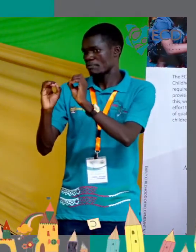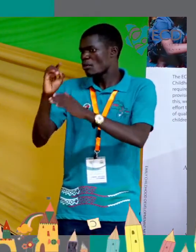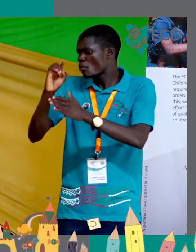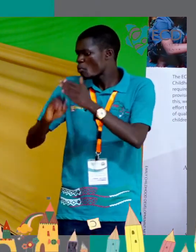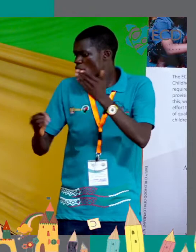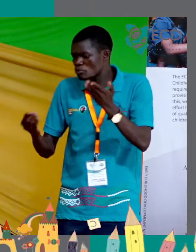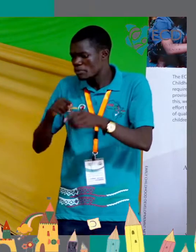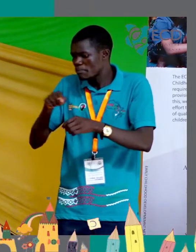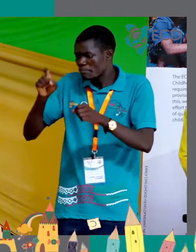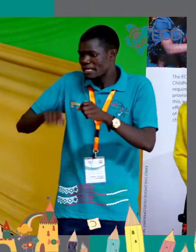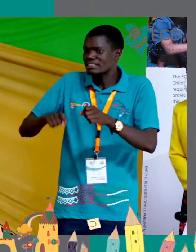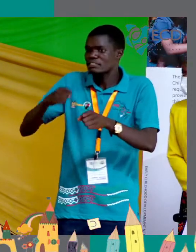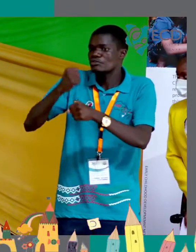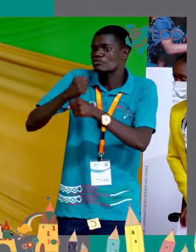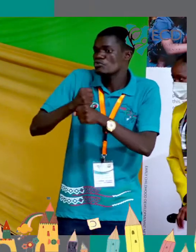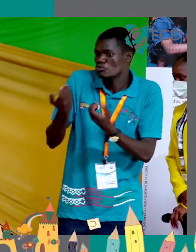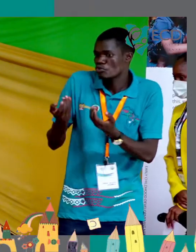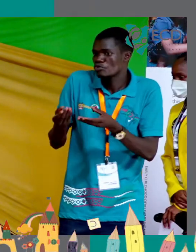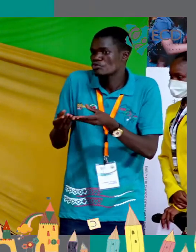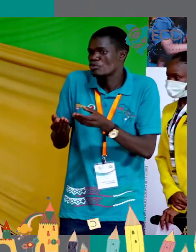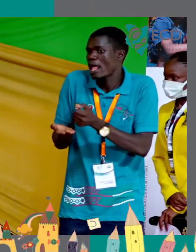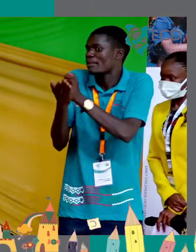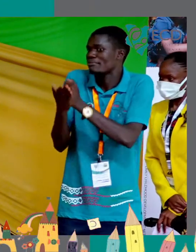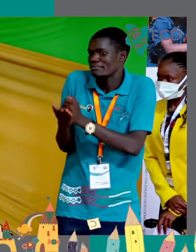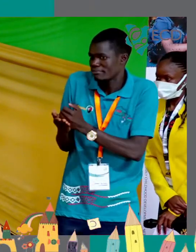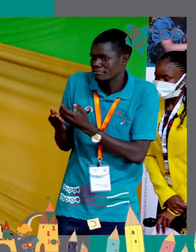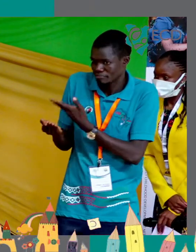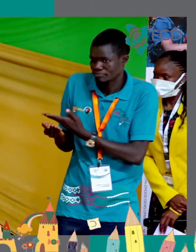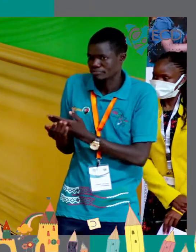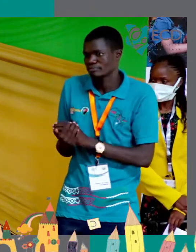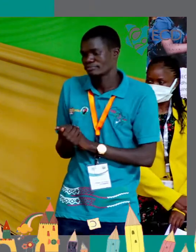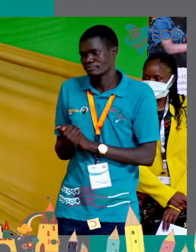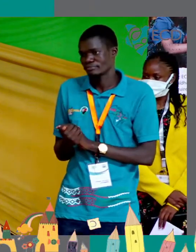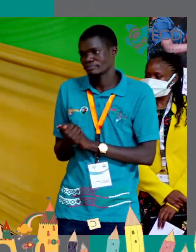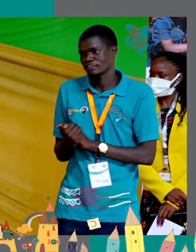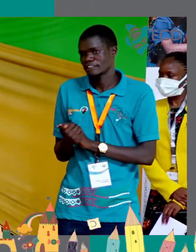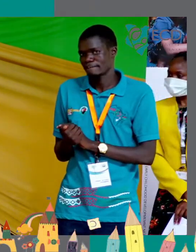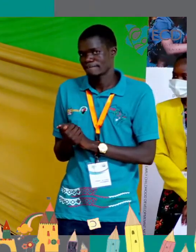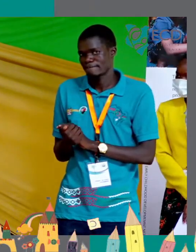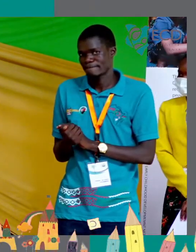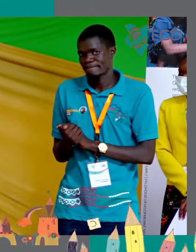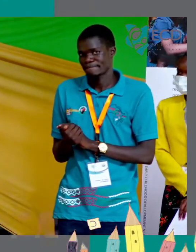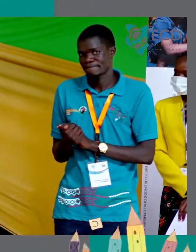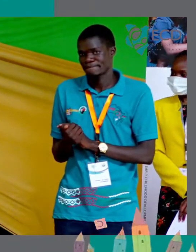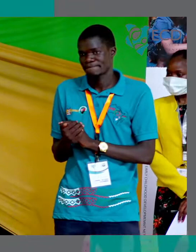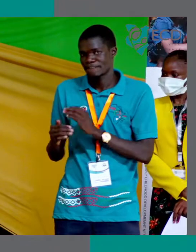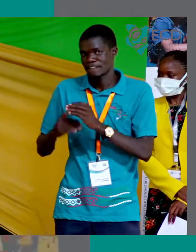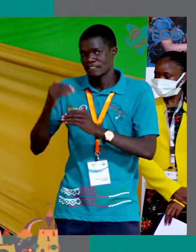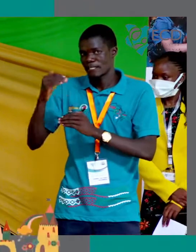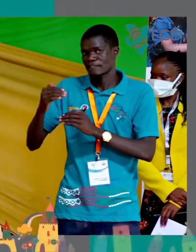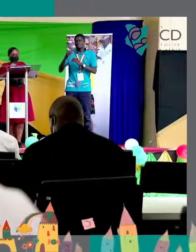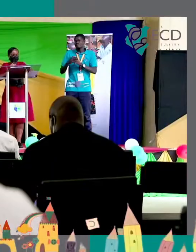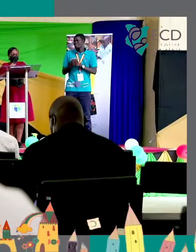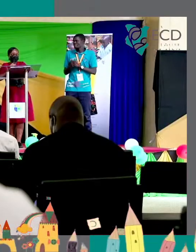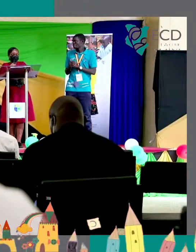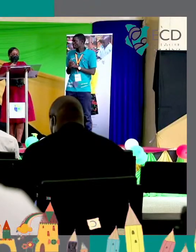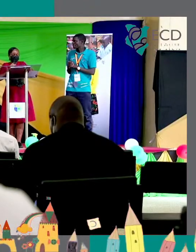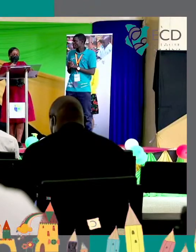is it more that we can do maybe at community level to intervene? Next slide, please.